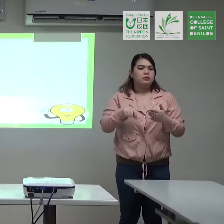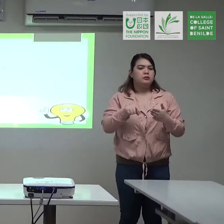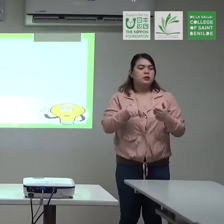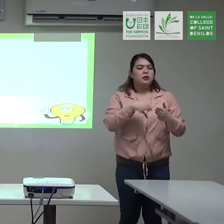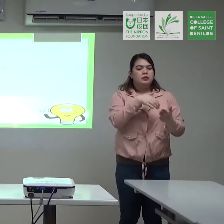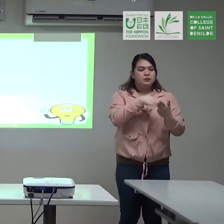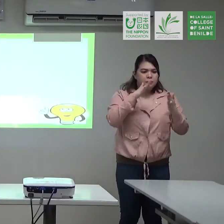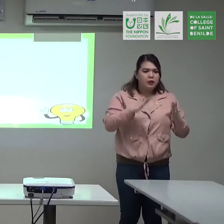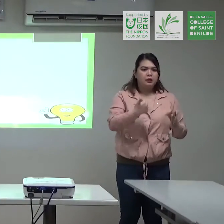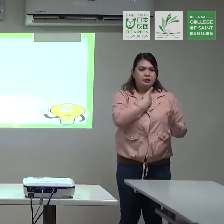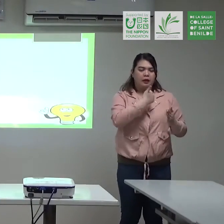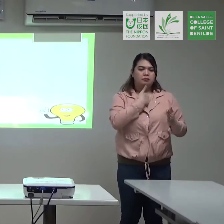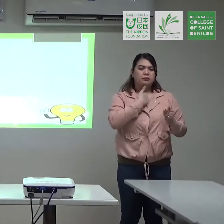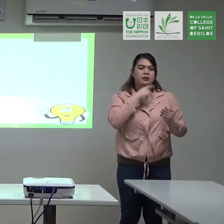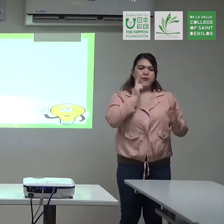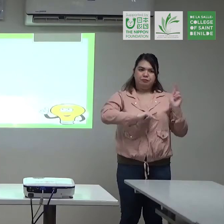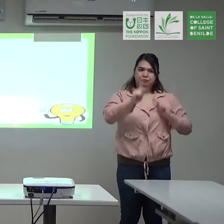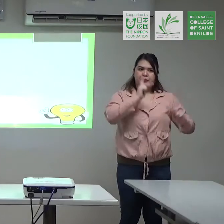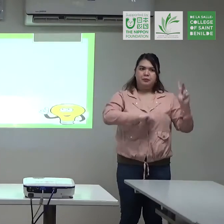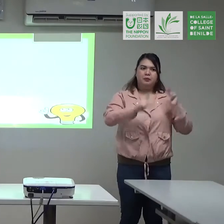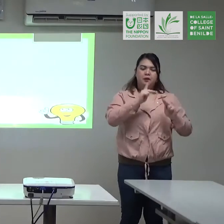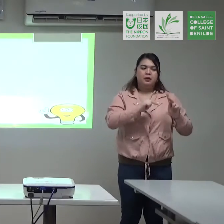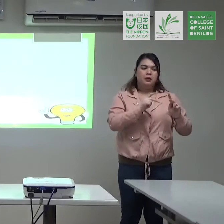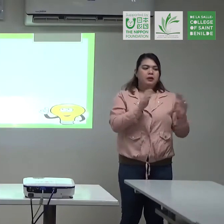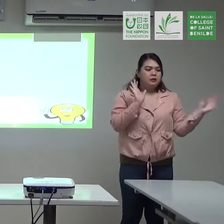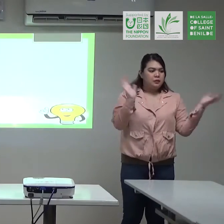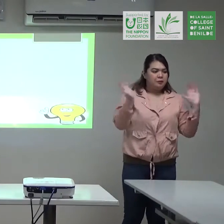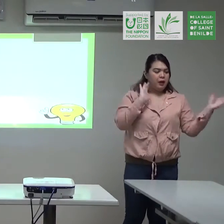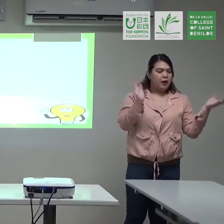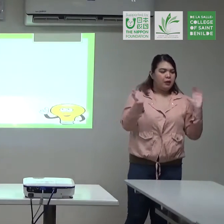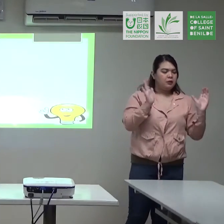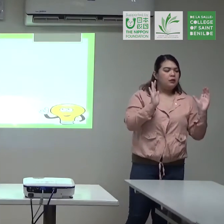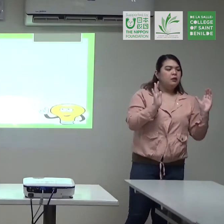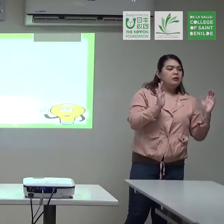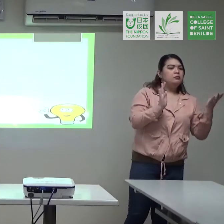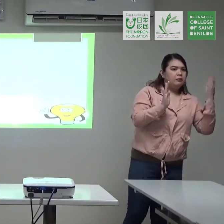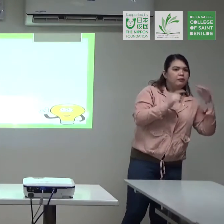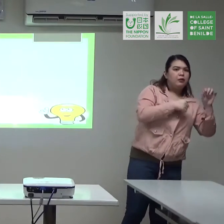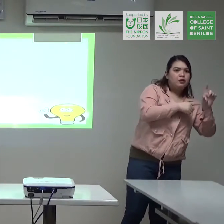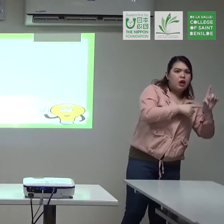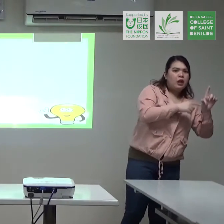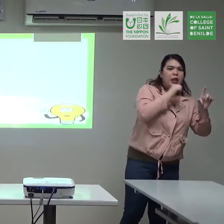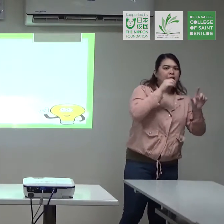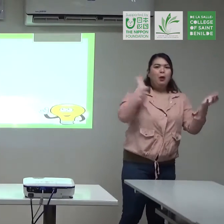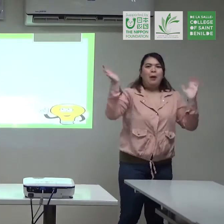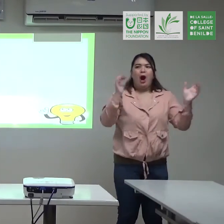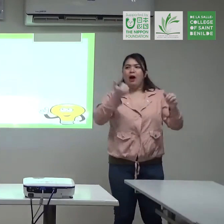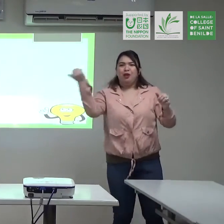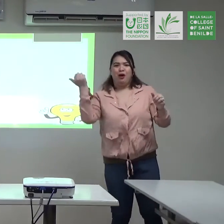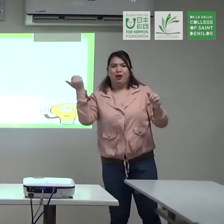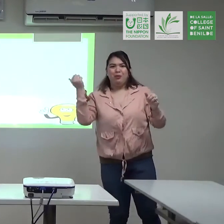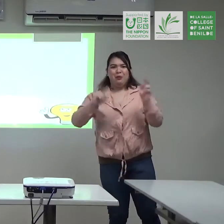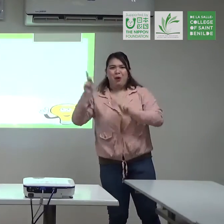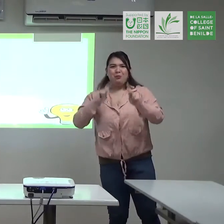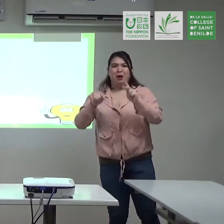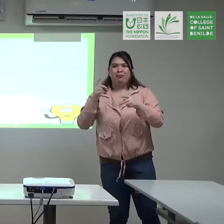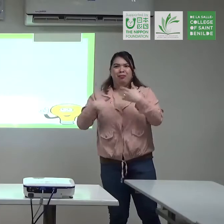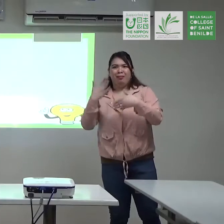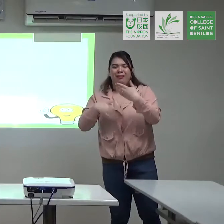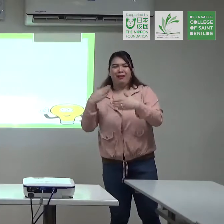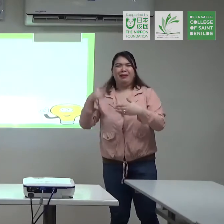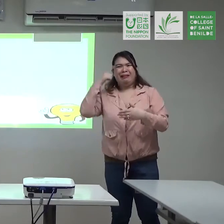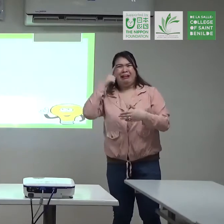their performance to their original performance, not to the performance of others. Because it will create